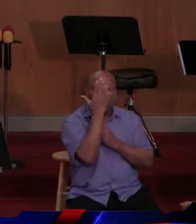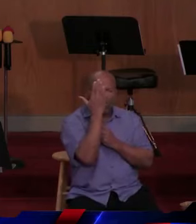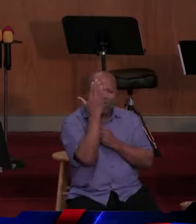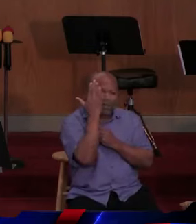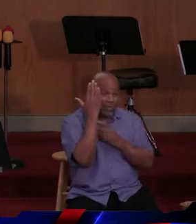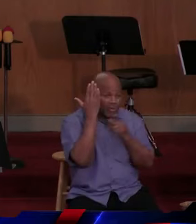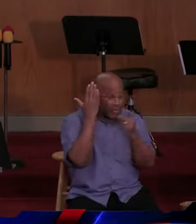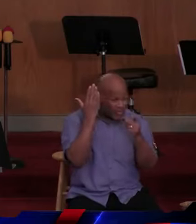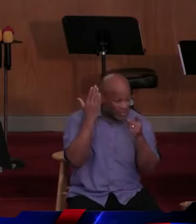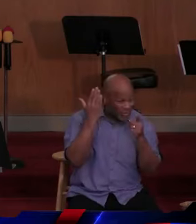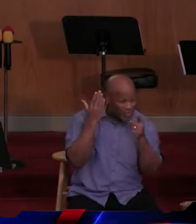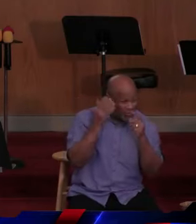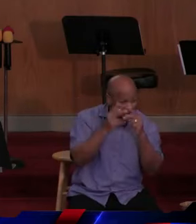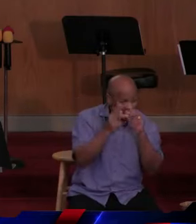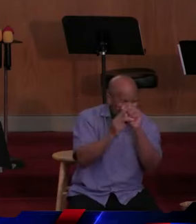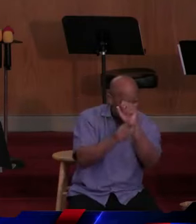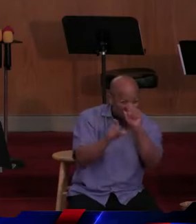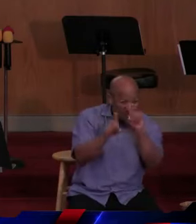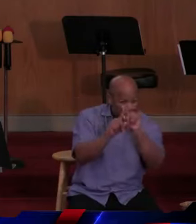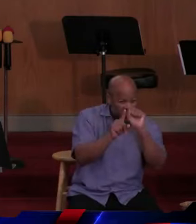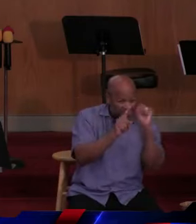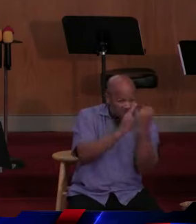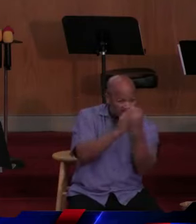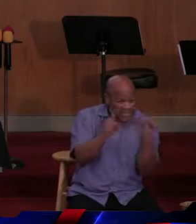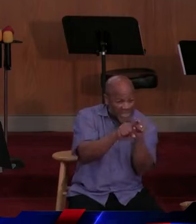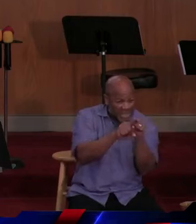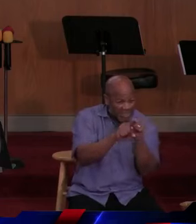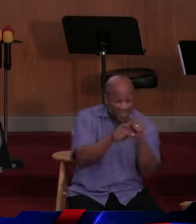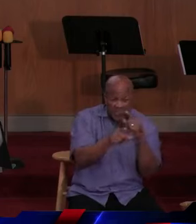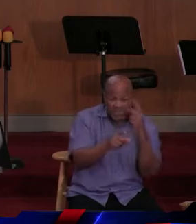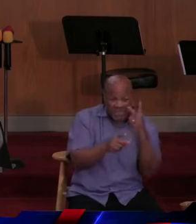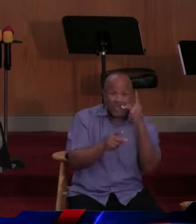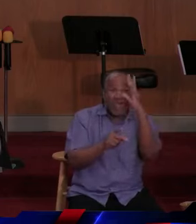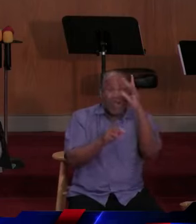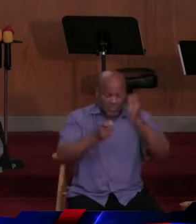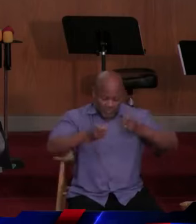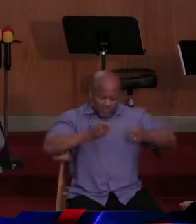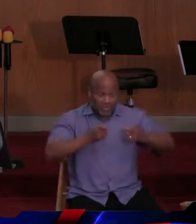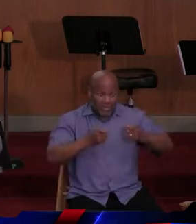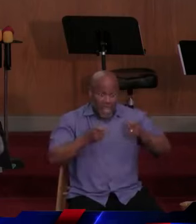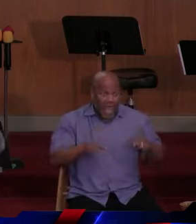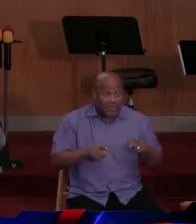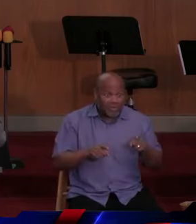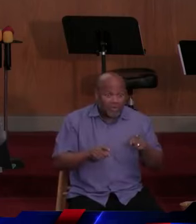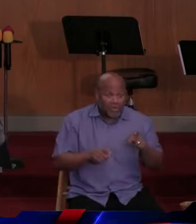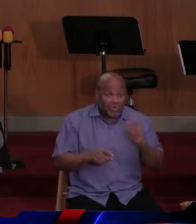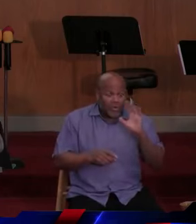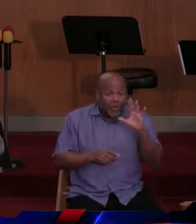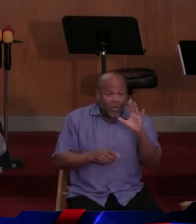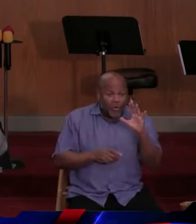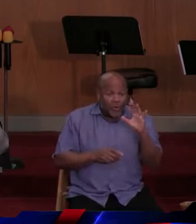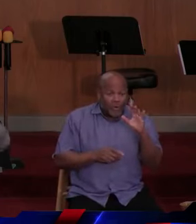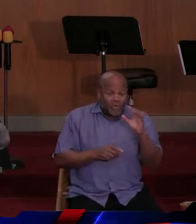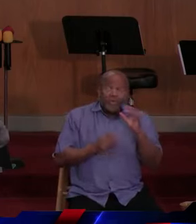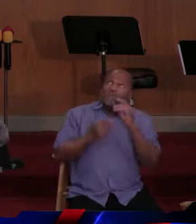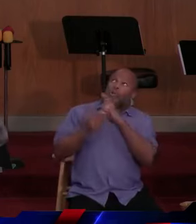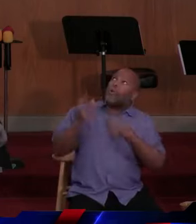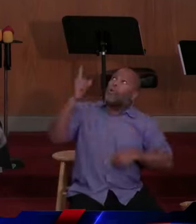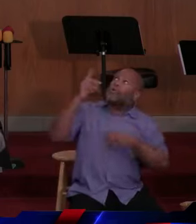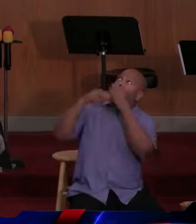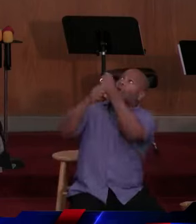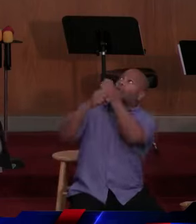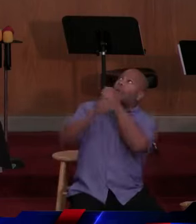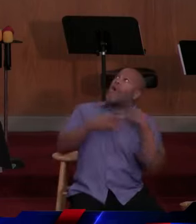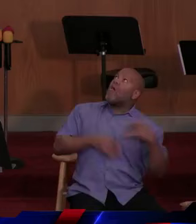Are you at a place where it's hard for you to see that God is still in control? Because see, when you trust in the Lord with all your heart, lean not to your own understanding, and all your ways acknowledge